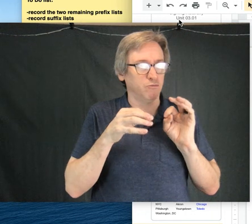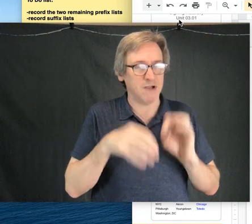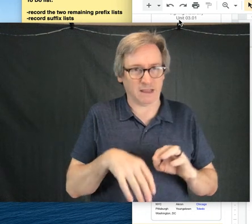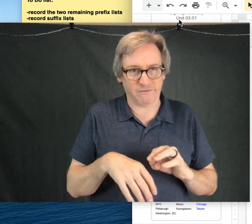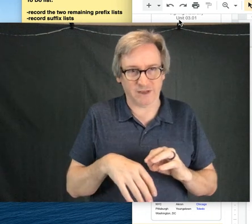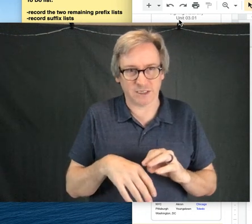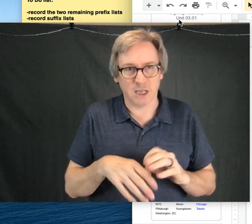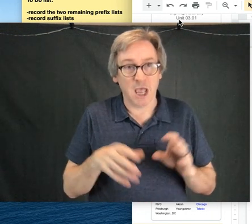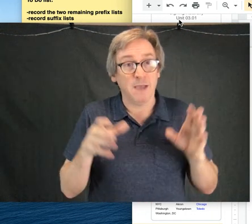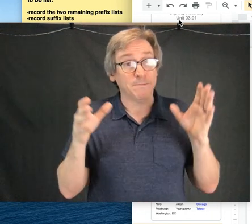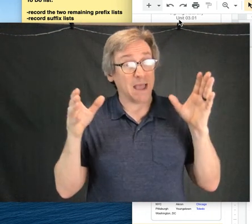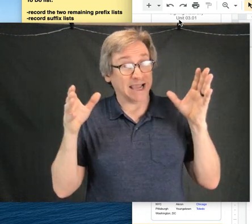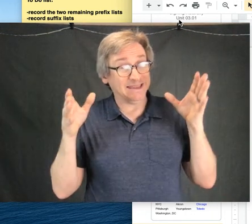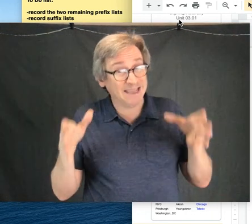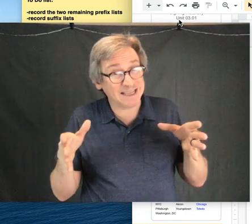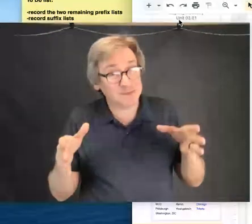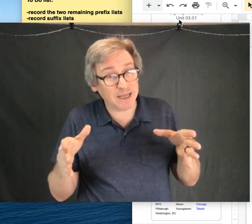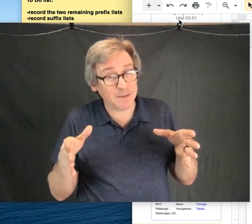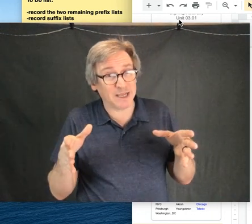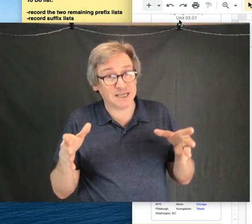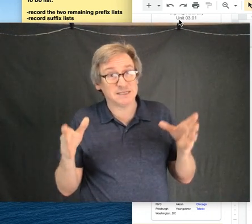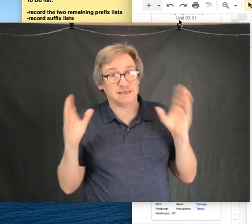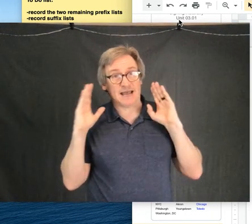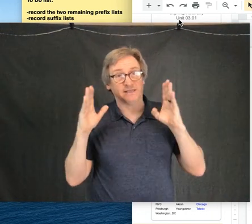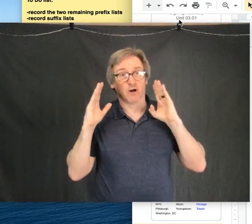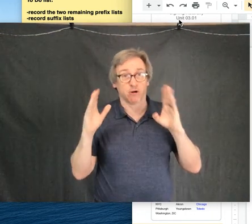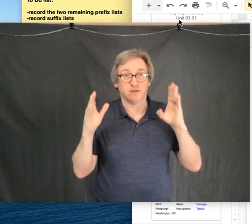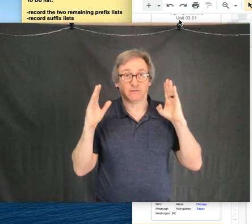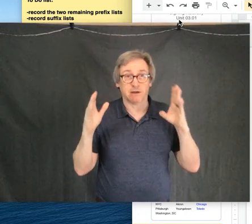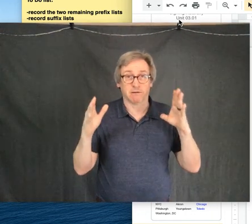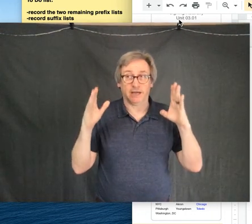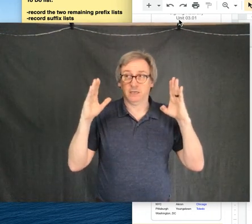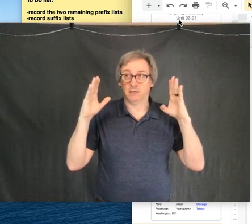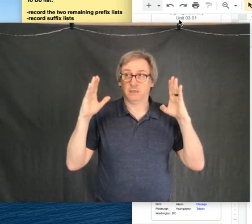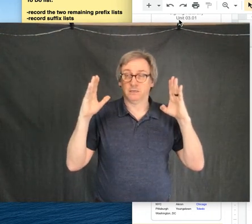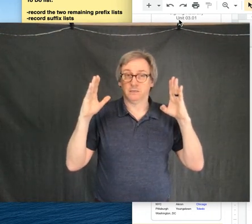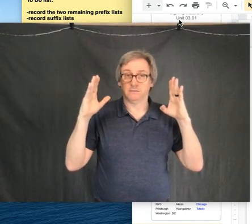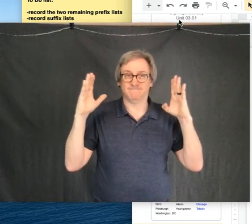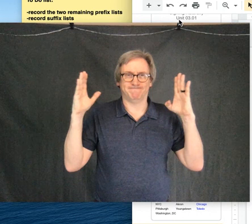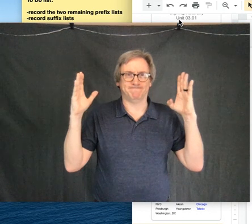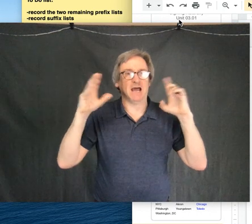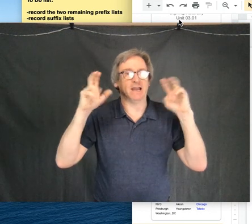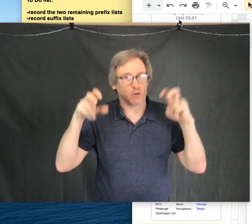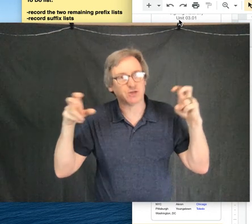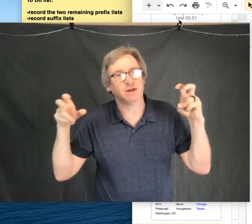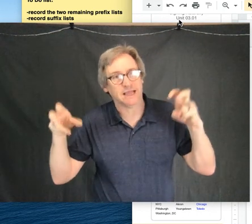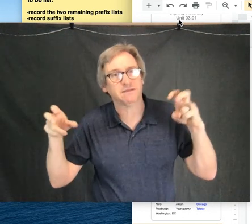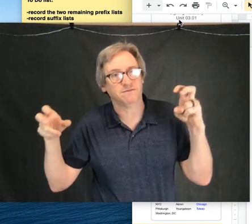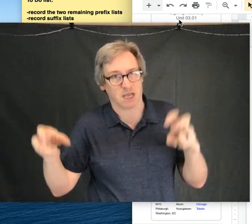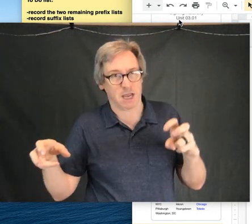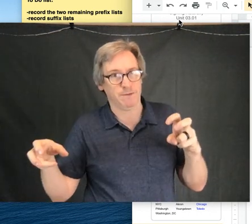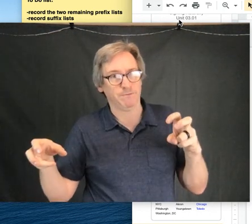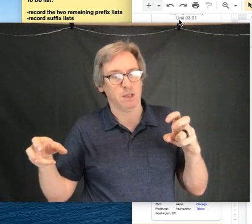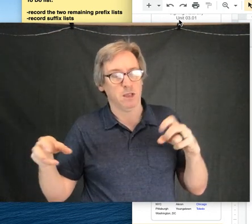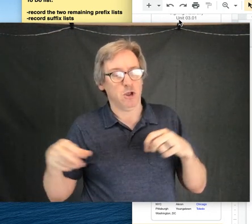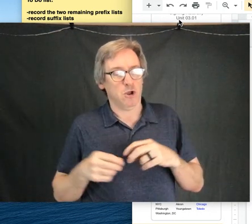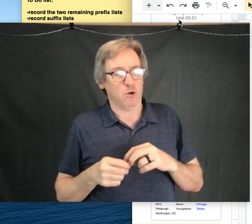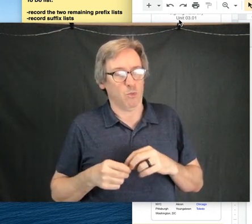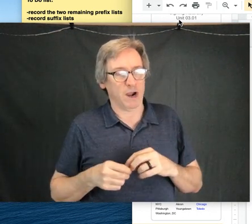more relevant. I think it's mainly because that is an arbitrary length of